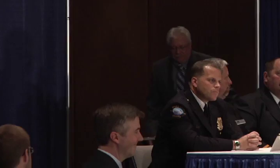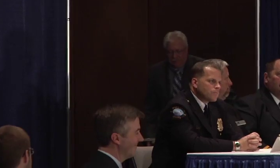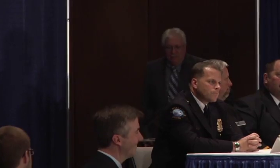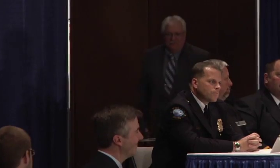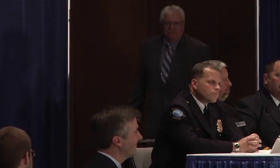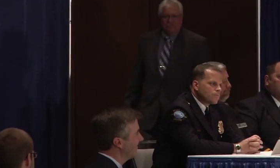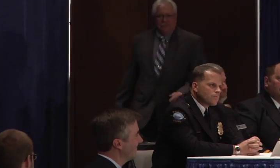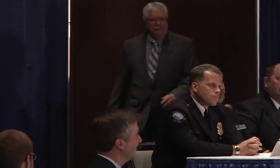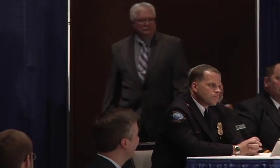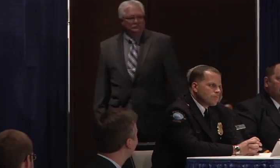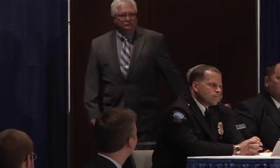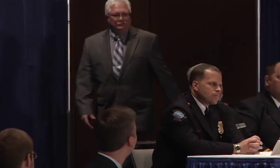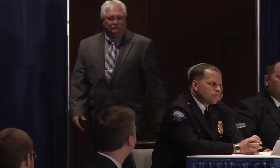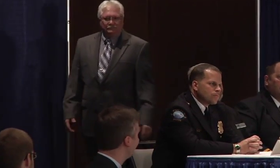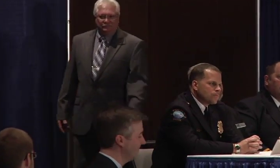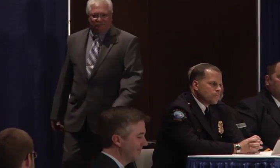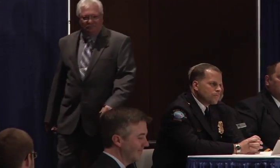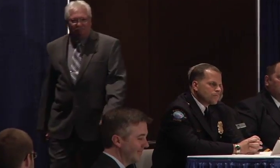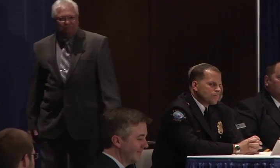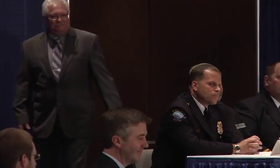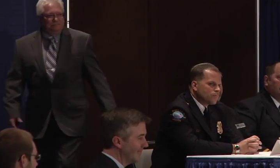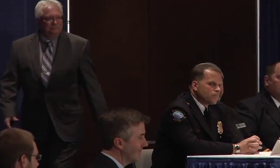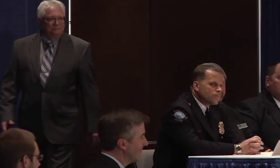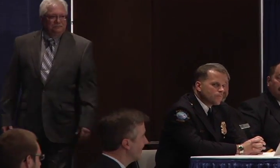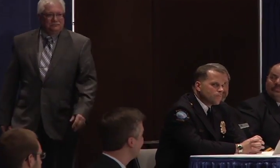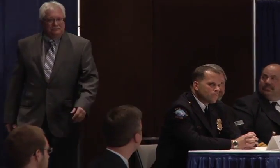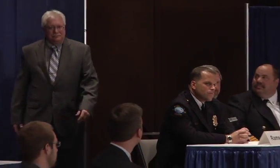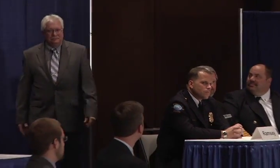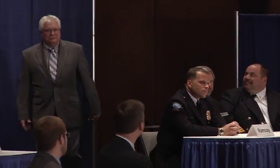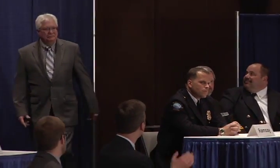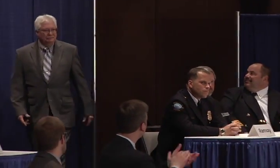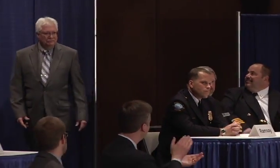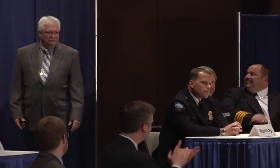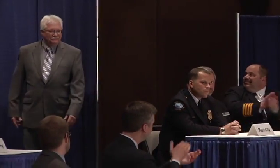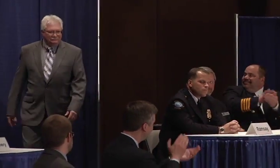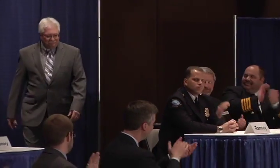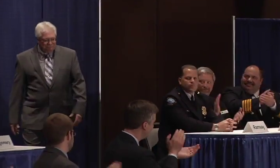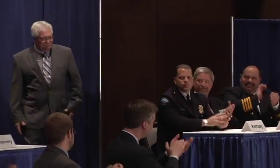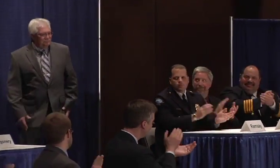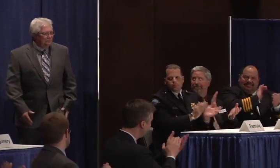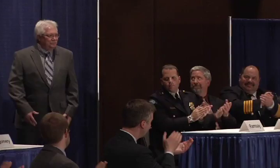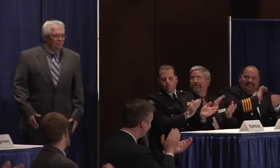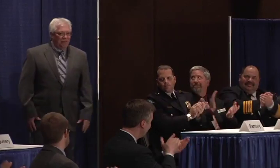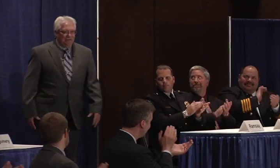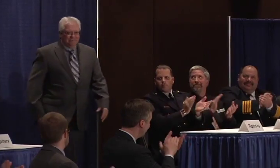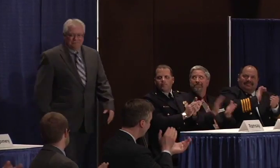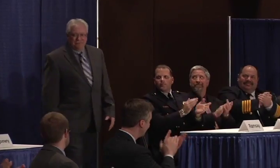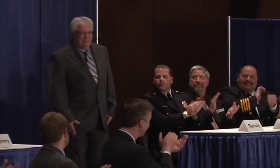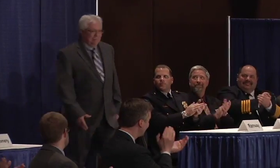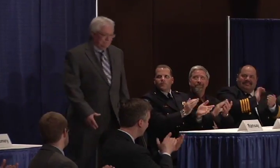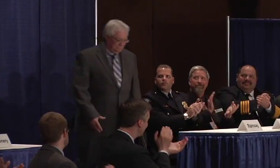Arlie has been with the city and the Duluth Fleet Operations. Arlie, come on up.